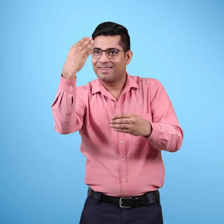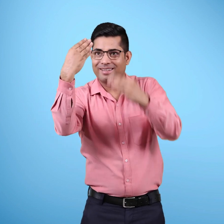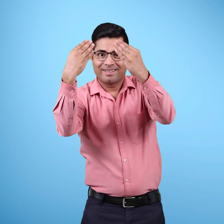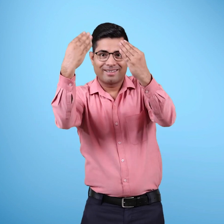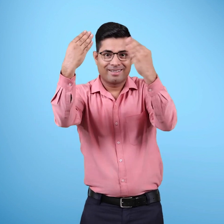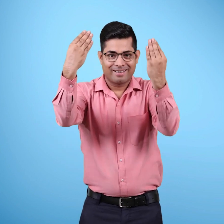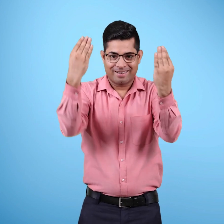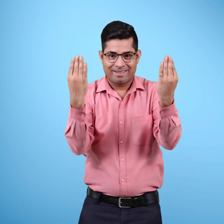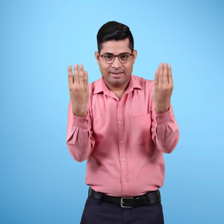leaf,